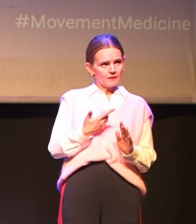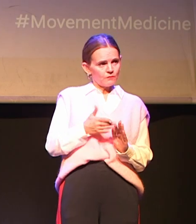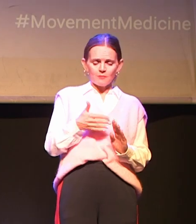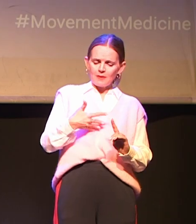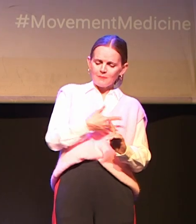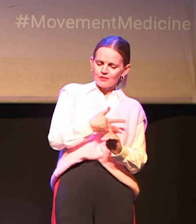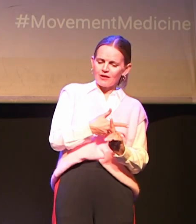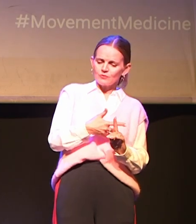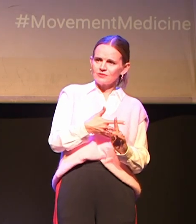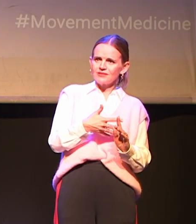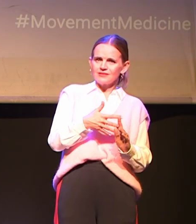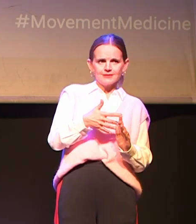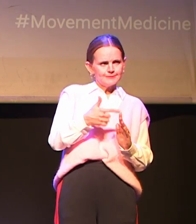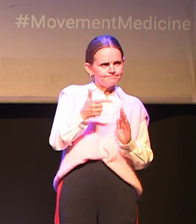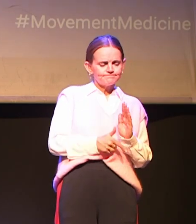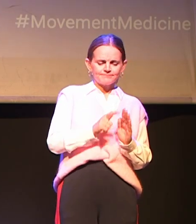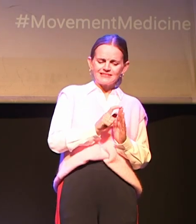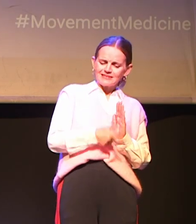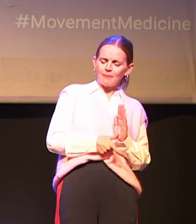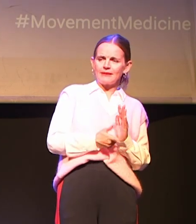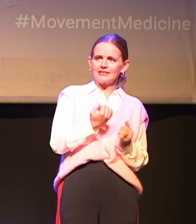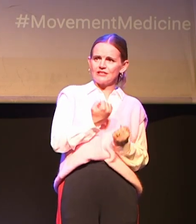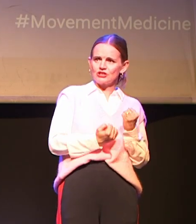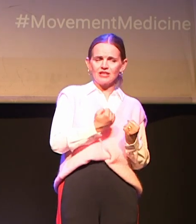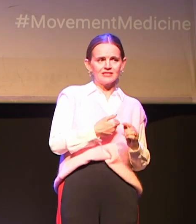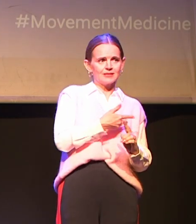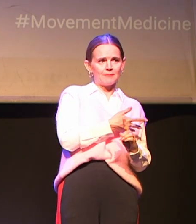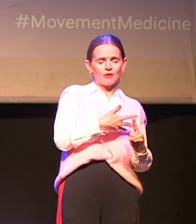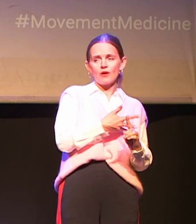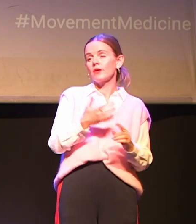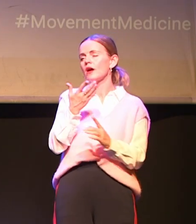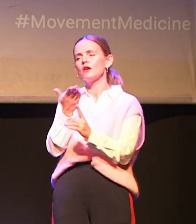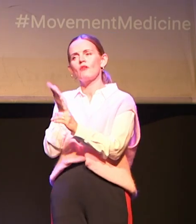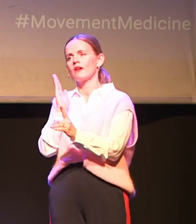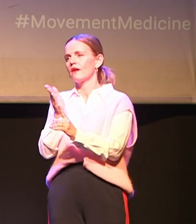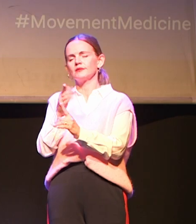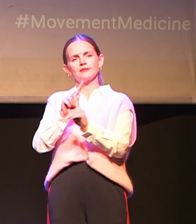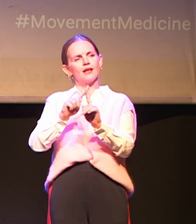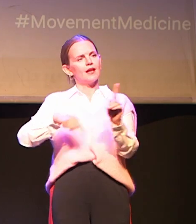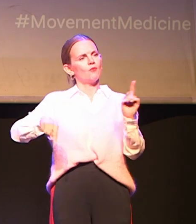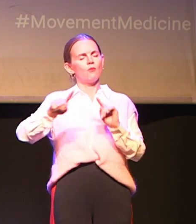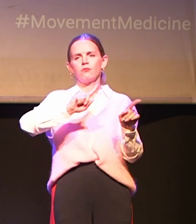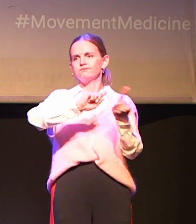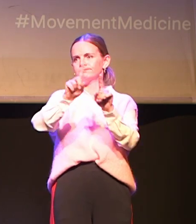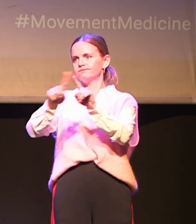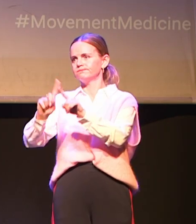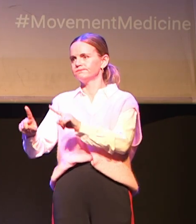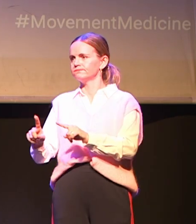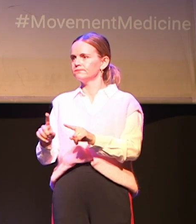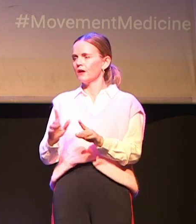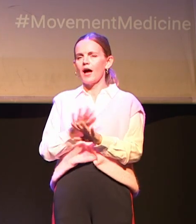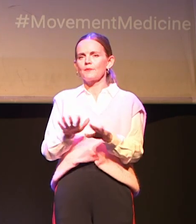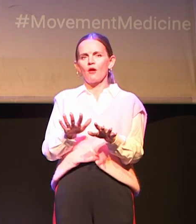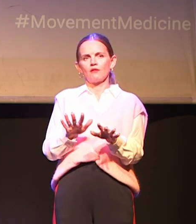like basis. So I'm recognizing that we are all in different places in our body and in our minds, right? I'm not. This is not me glossing over